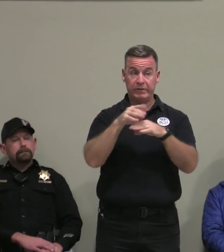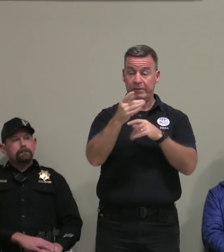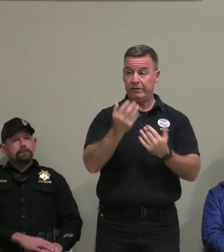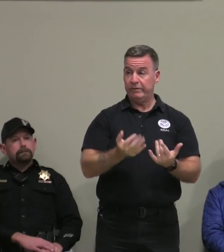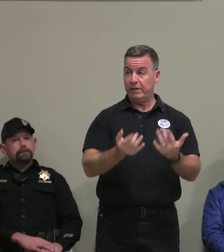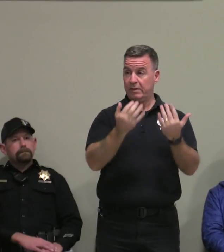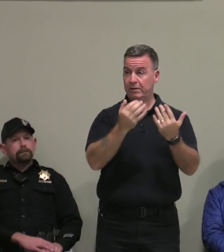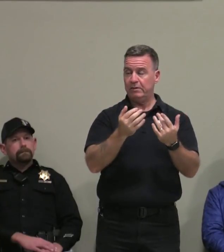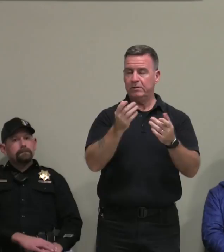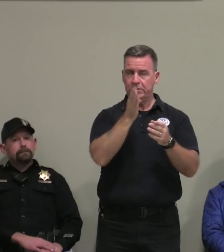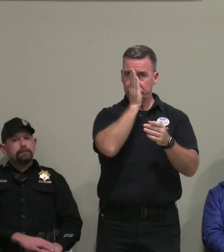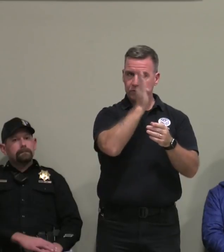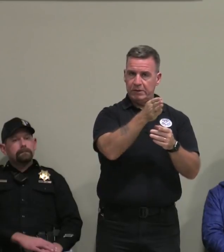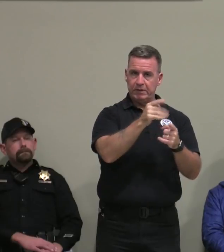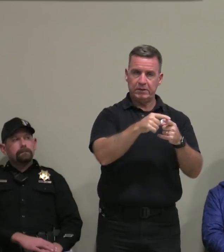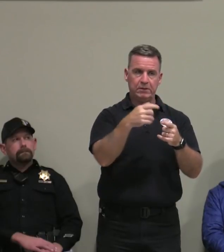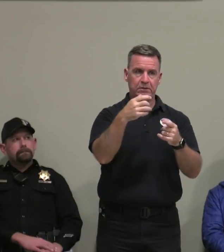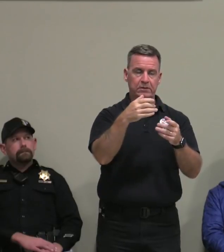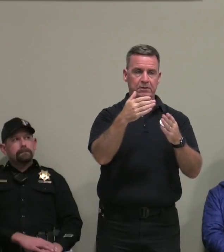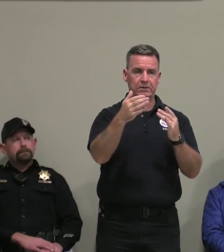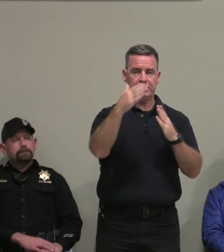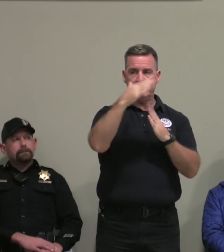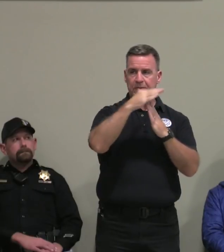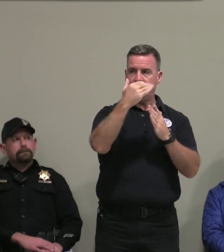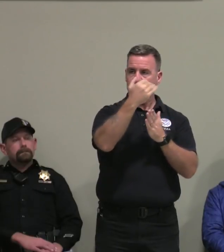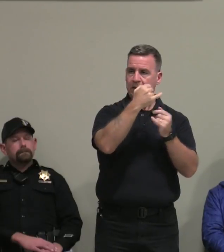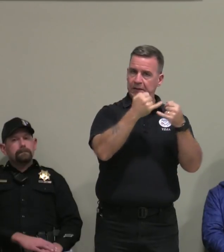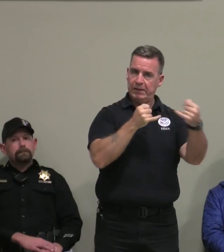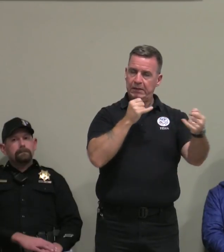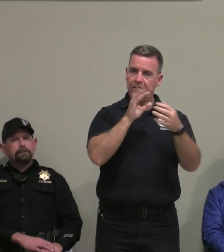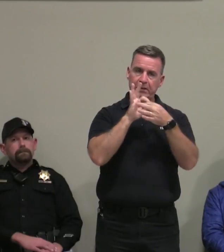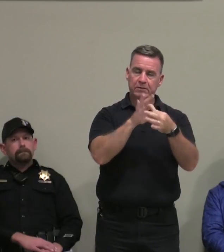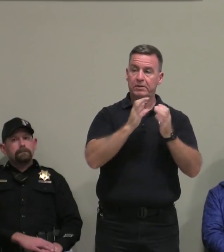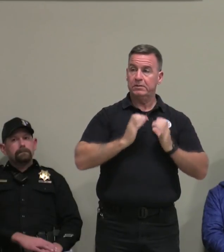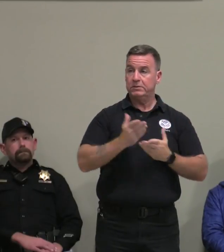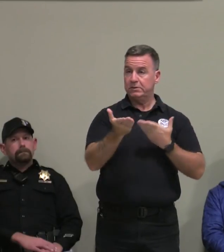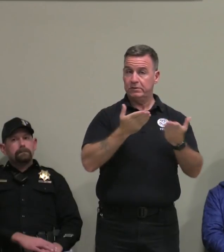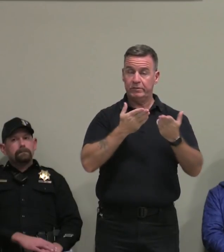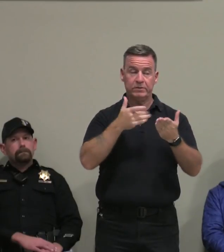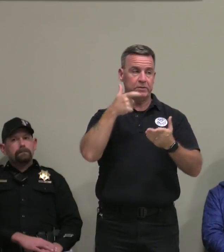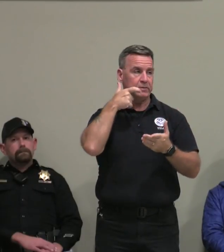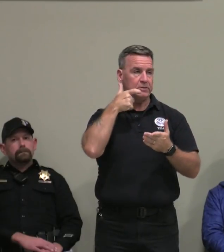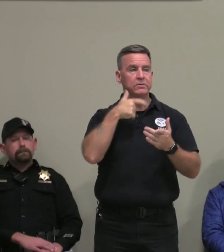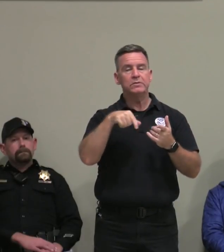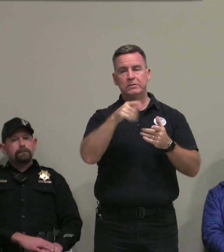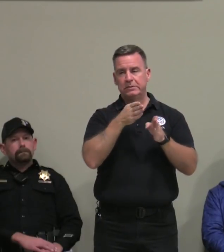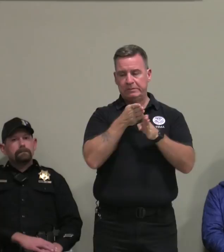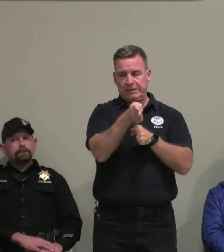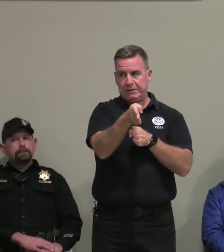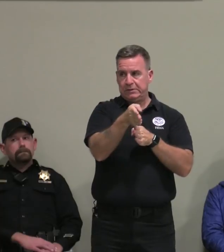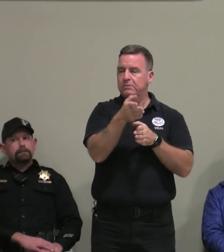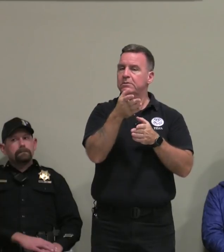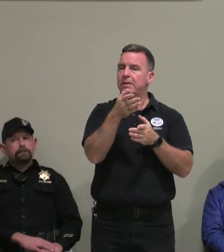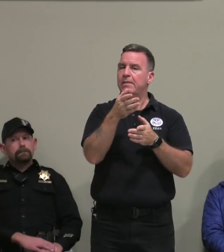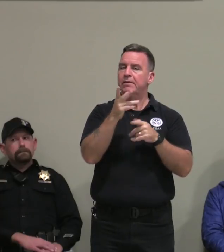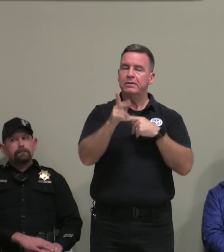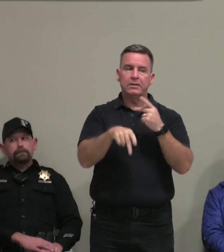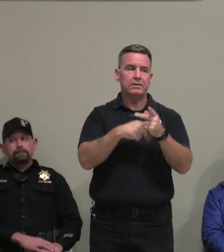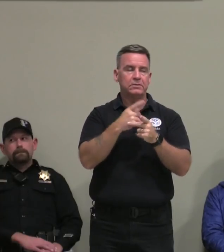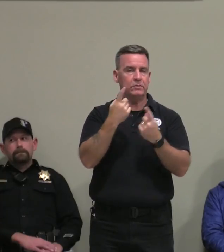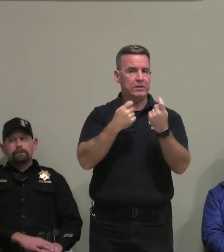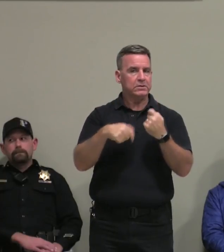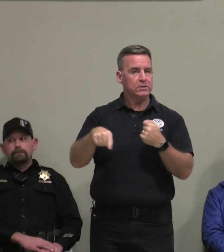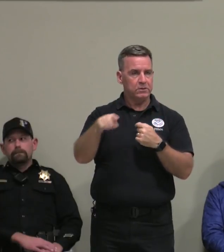the campfire that will take you directly to the head of the queue and connect you with customer service representatives who are specializing in the kinds of